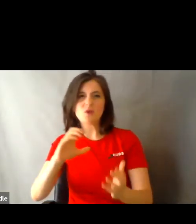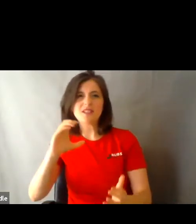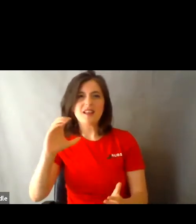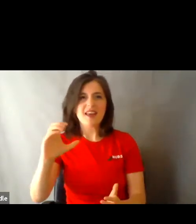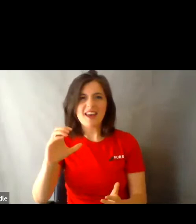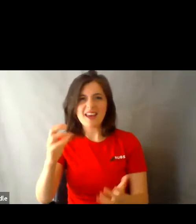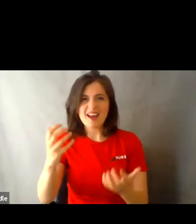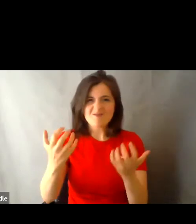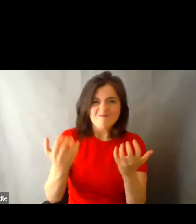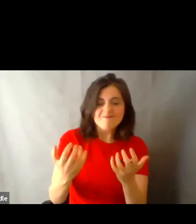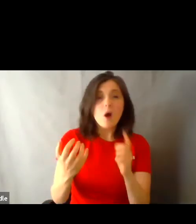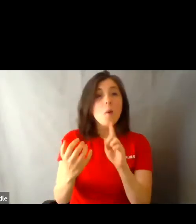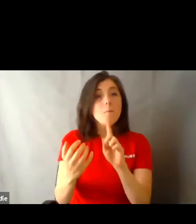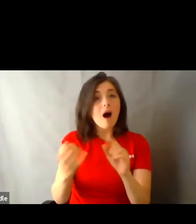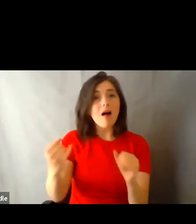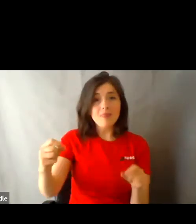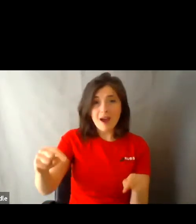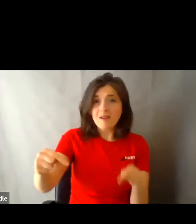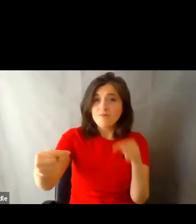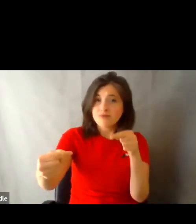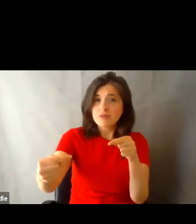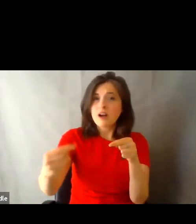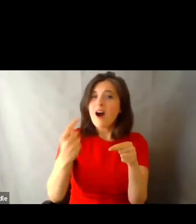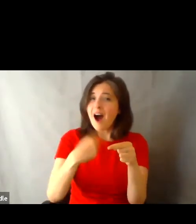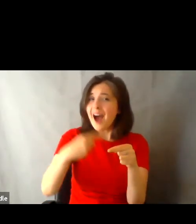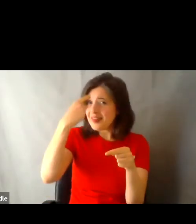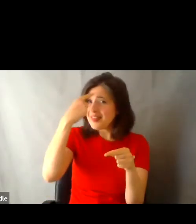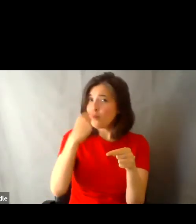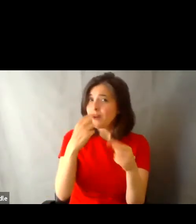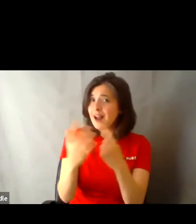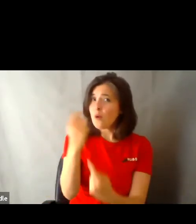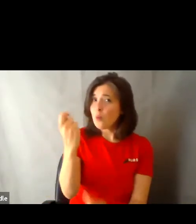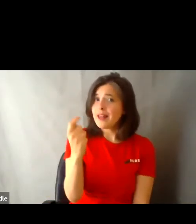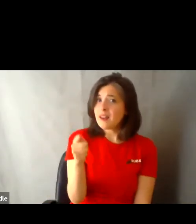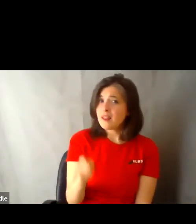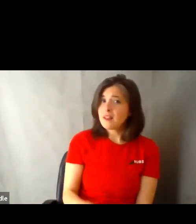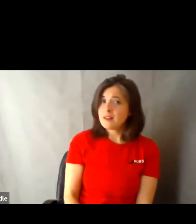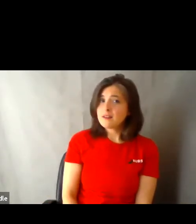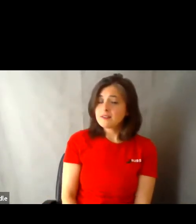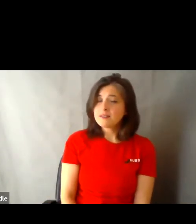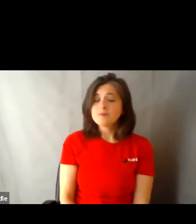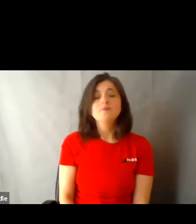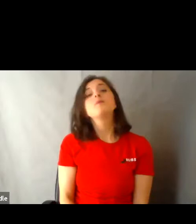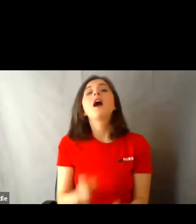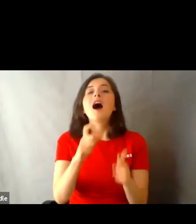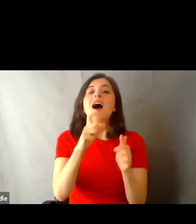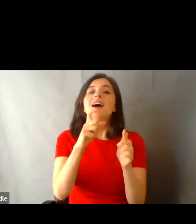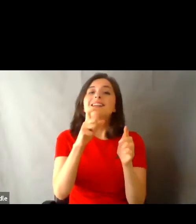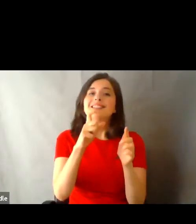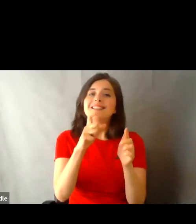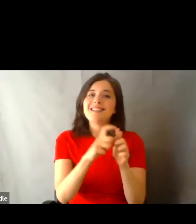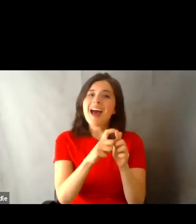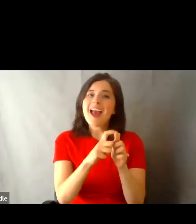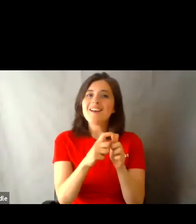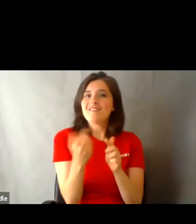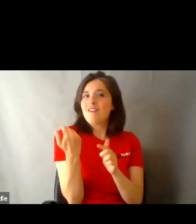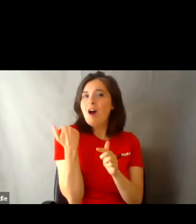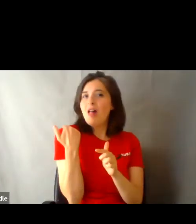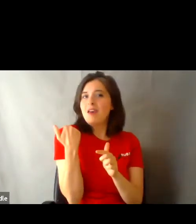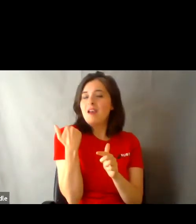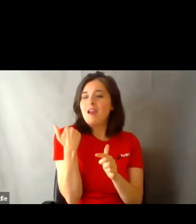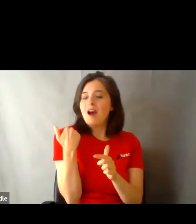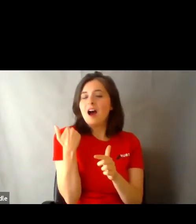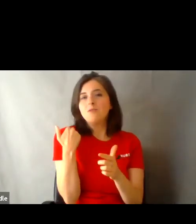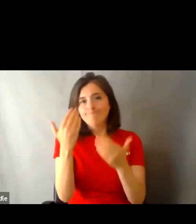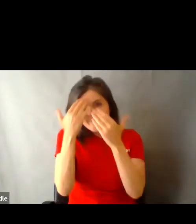it's one that we can win. And like Dave did earlier, I want to pay tribute really to